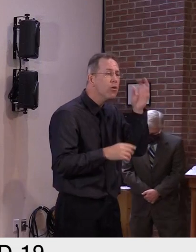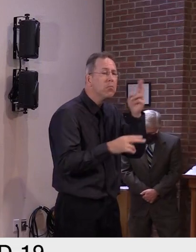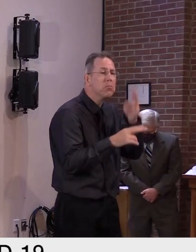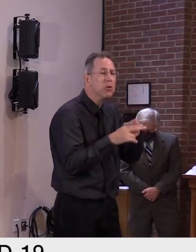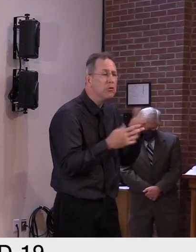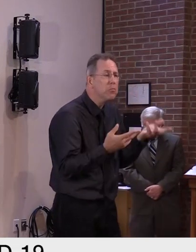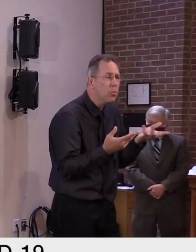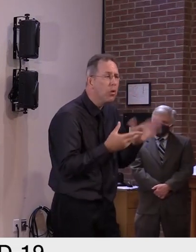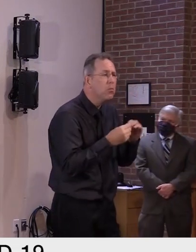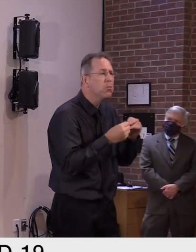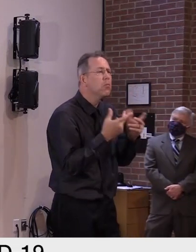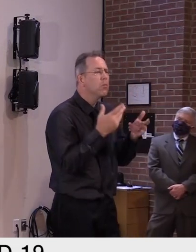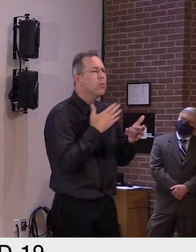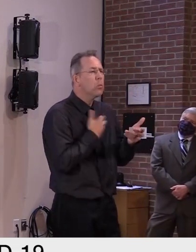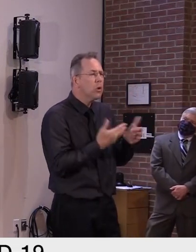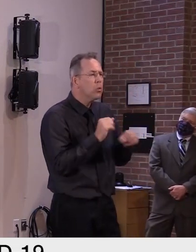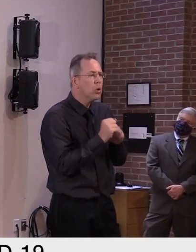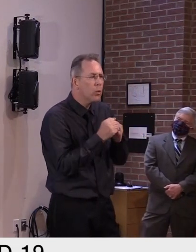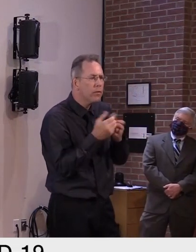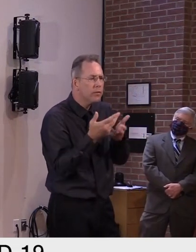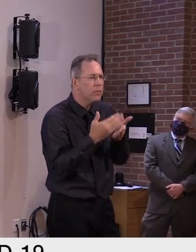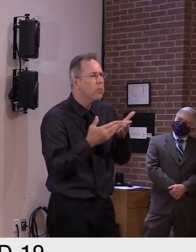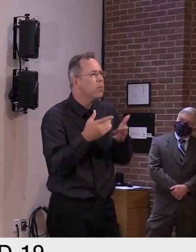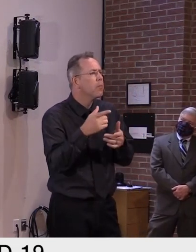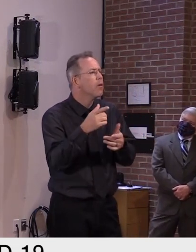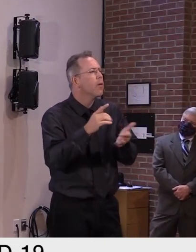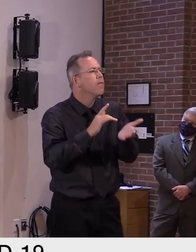long-term care vaccination.